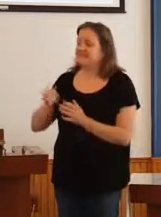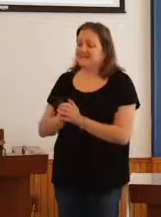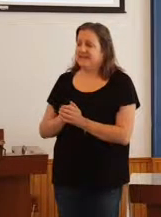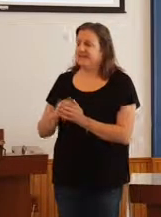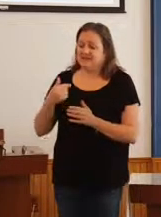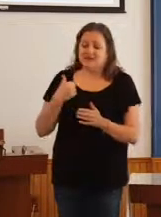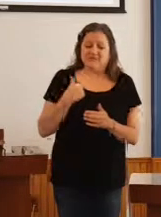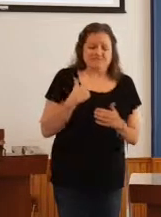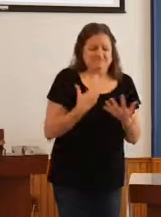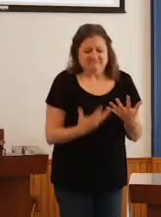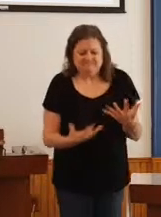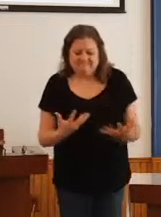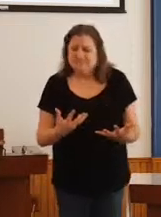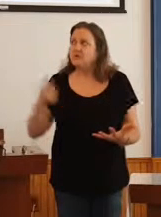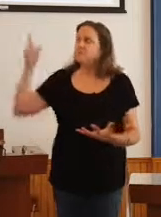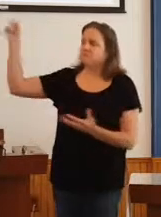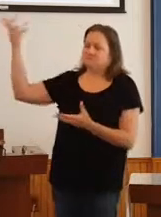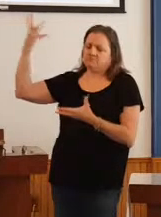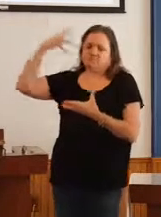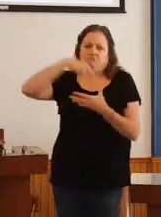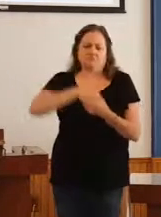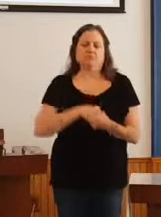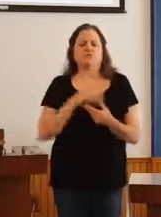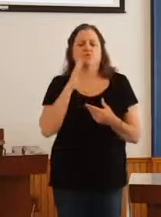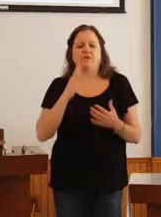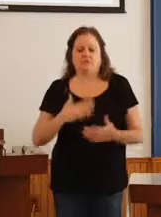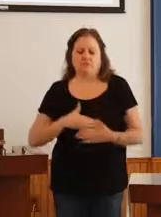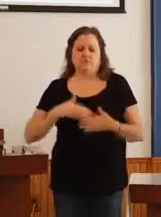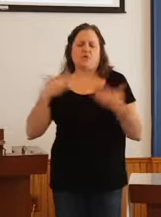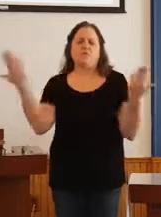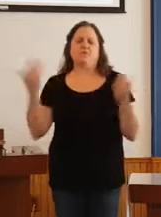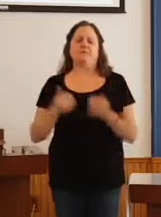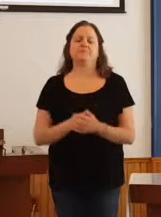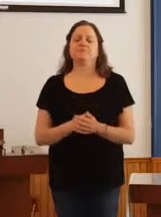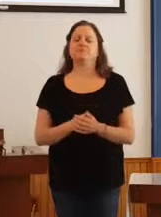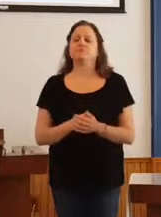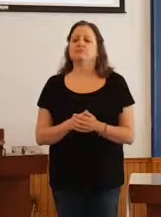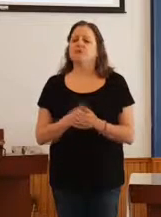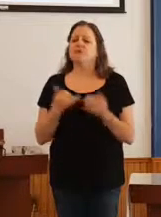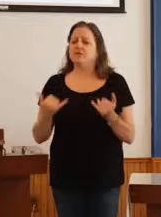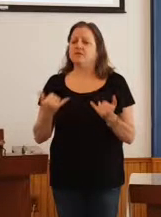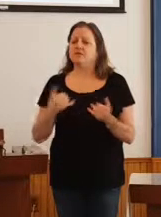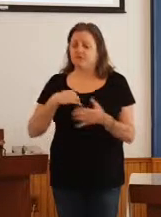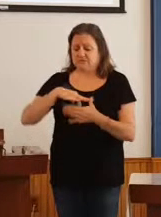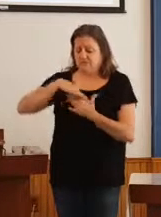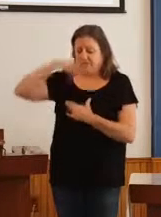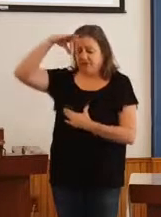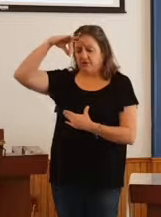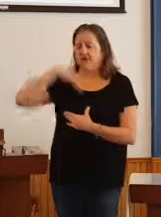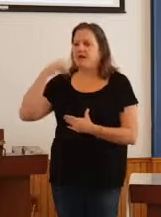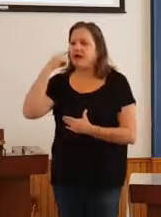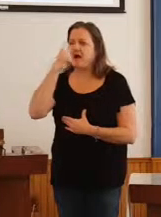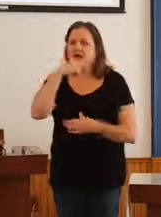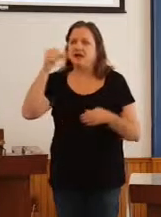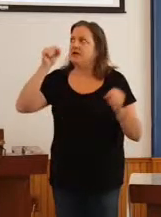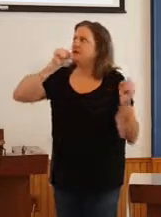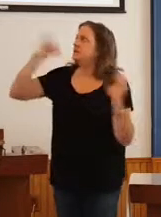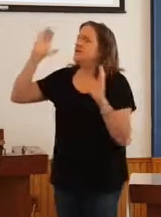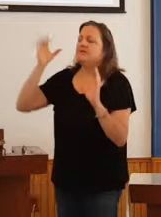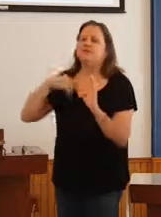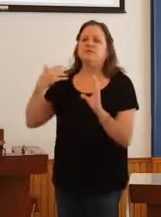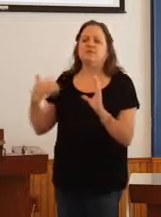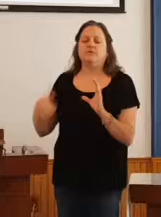life. Through rebirth of our spirit. And our eyes open to the principles of God. Where we will